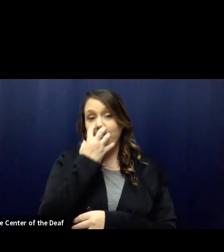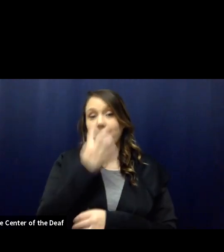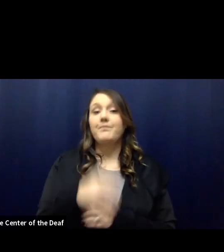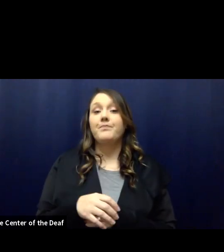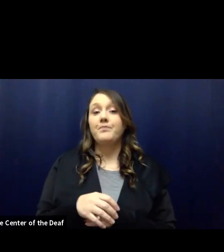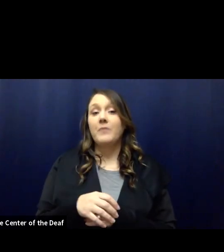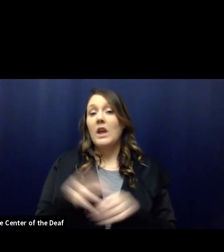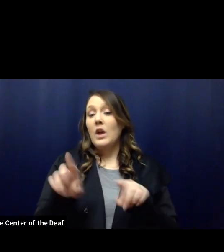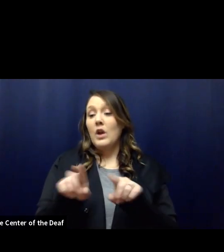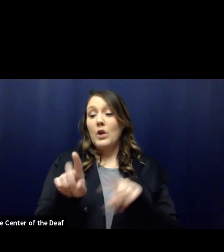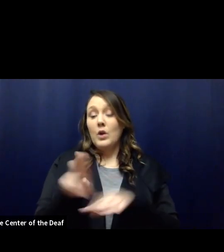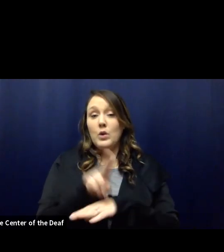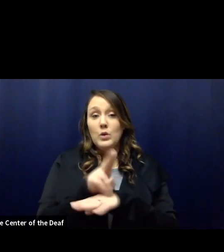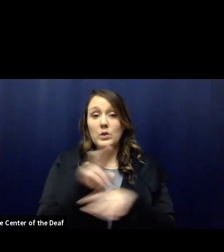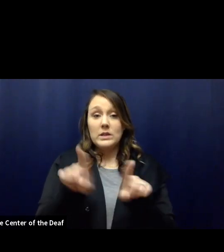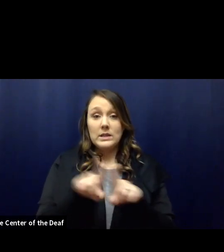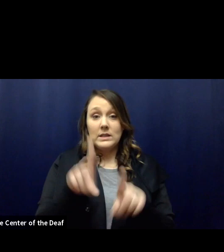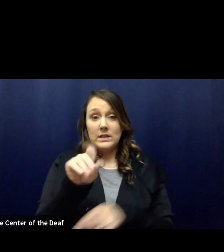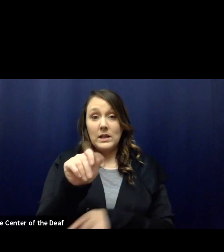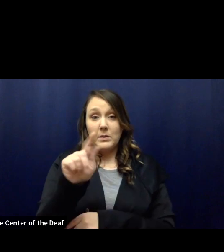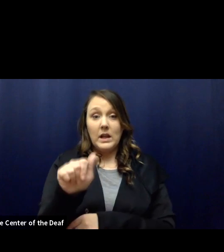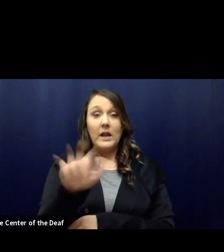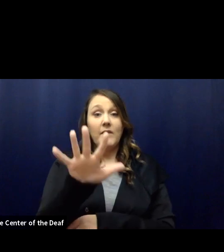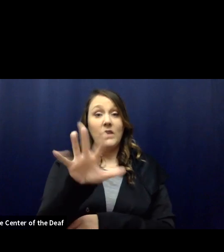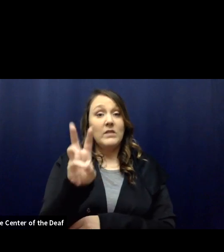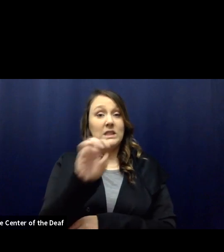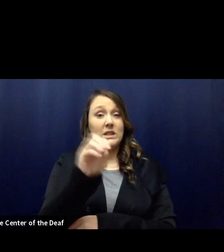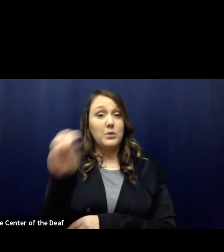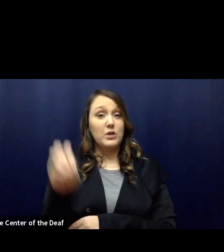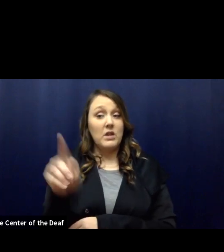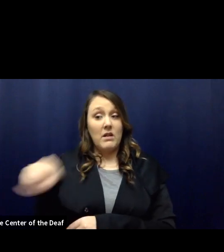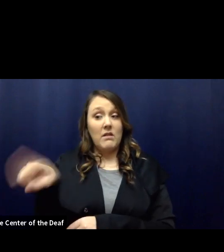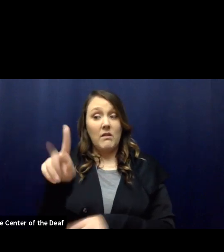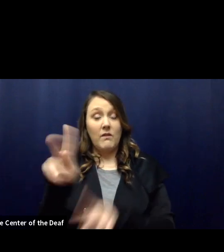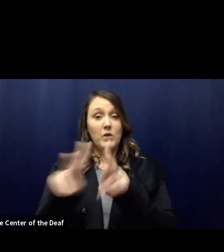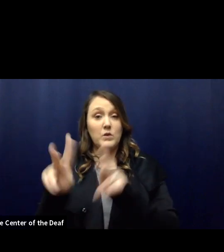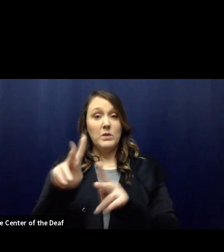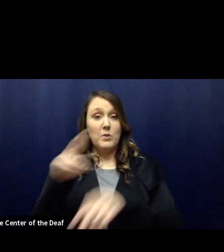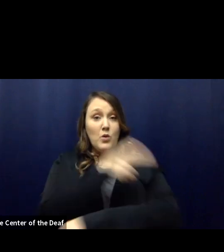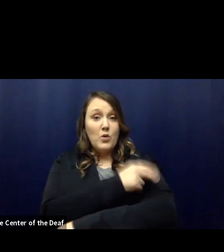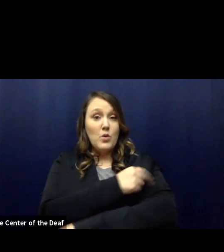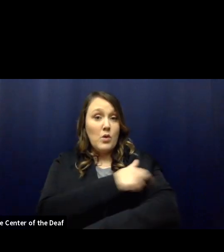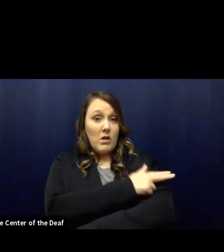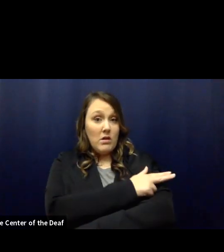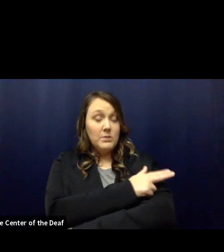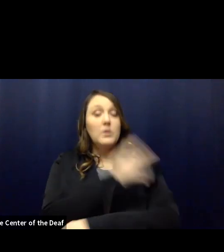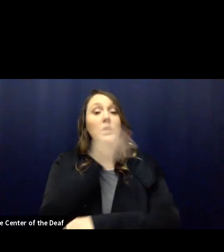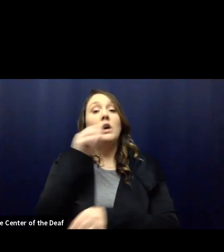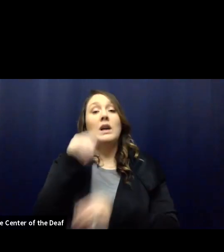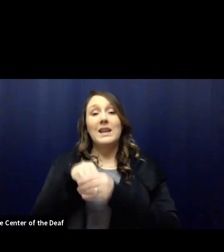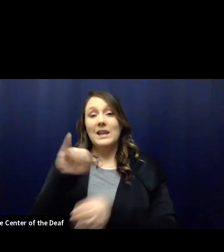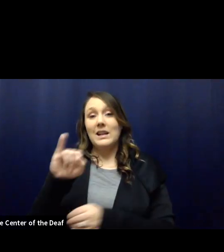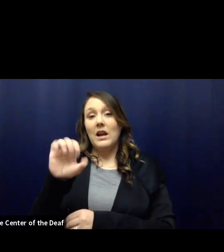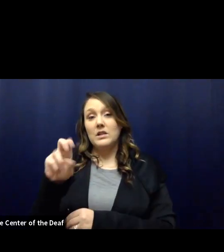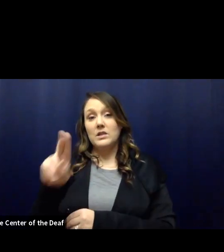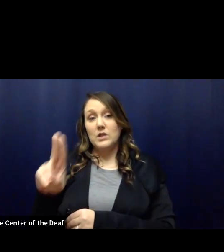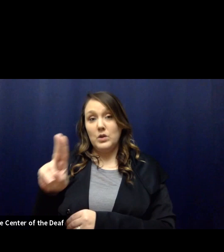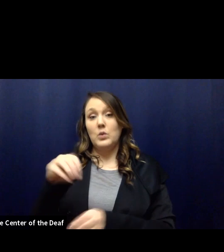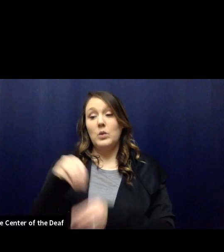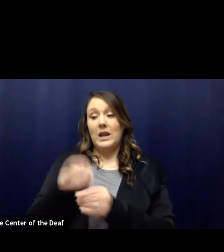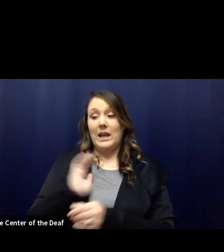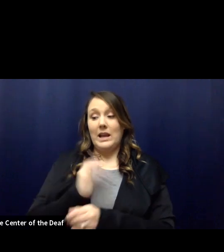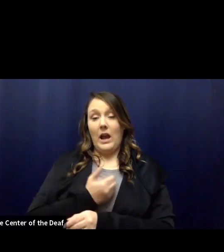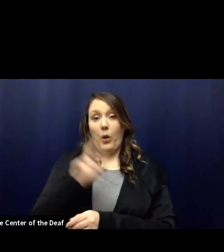strata of data, 56% of the people that are hospitalized are in the ICU in our region, compared